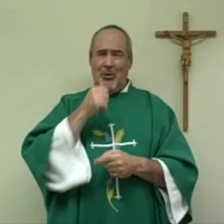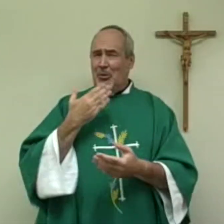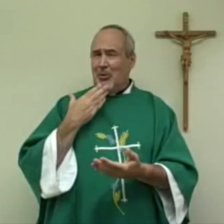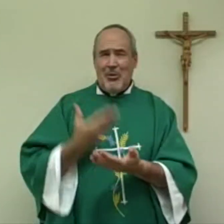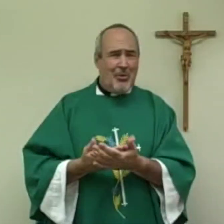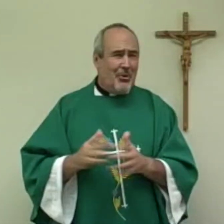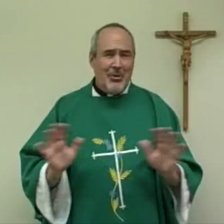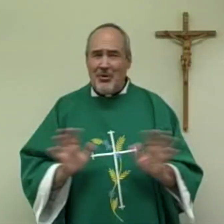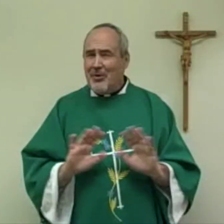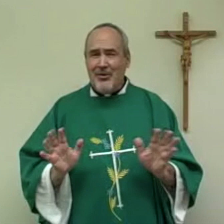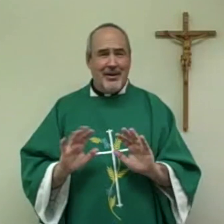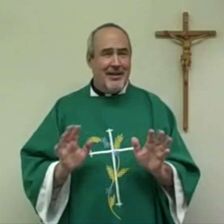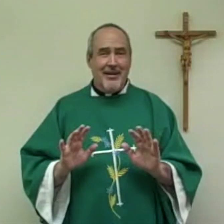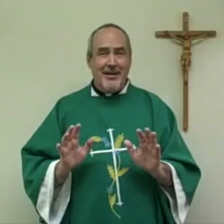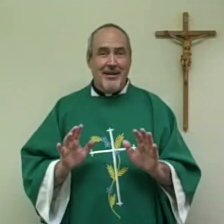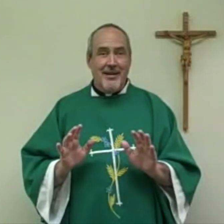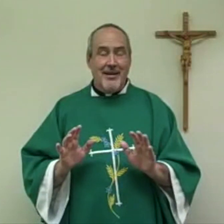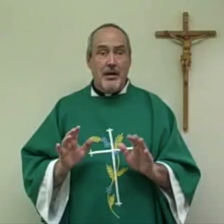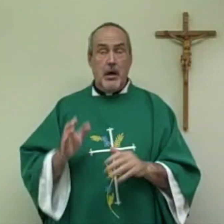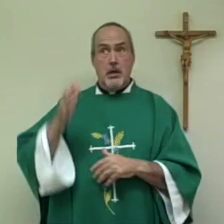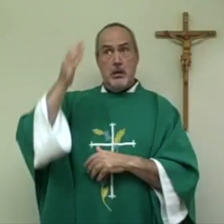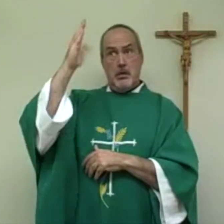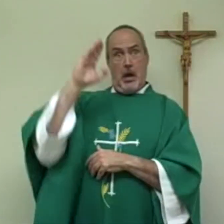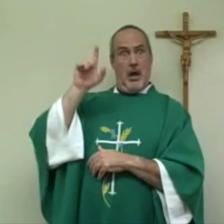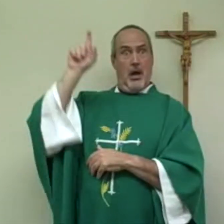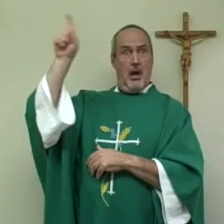person?" And none of that does us any good.